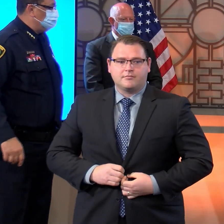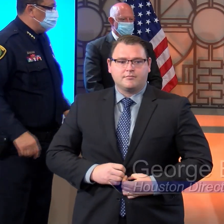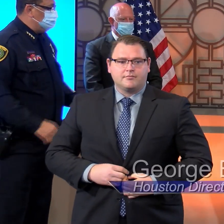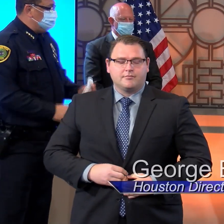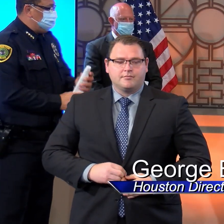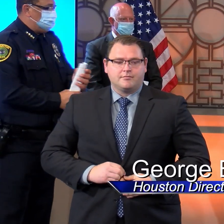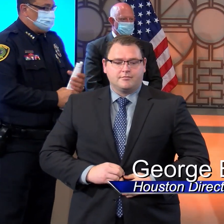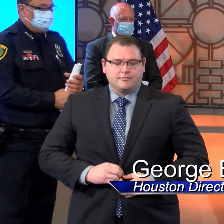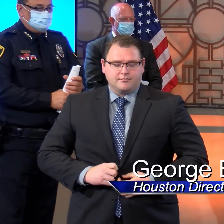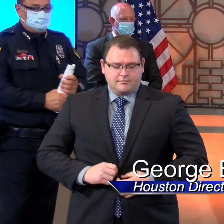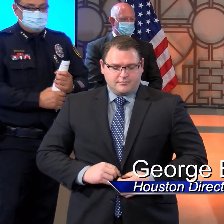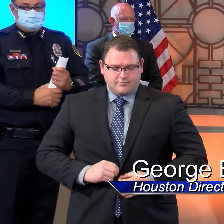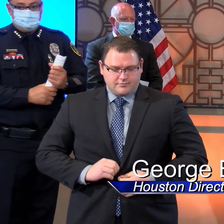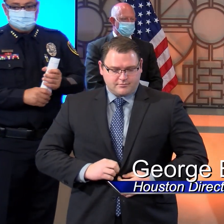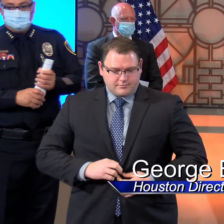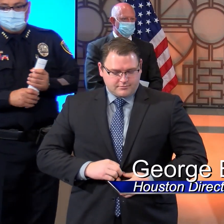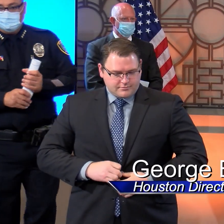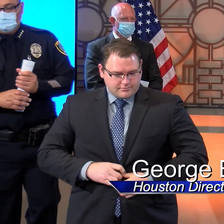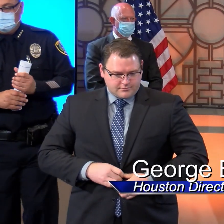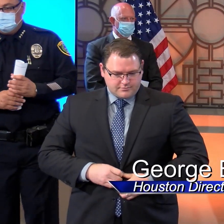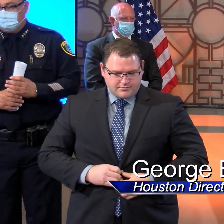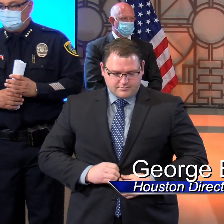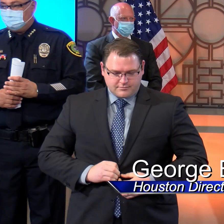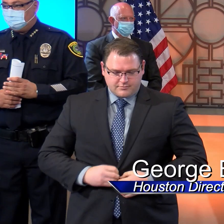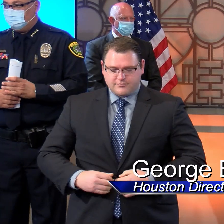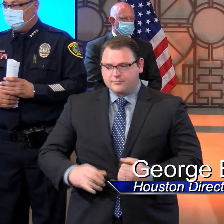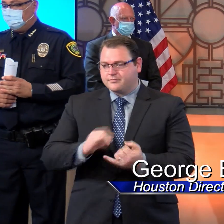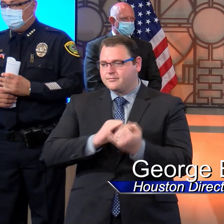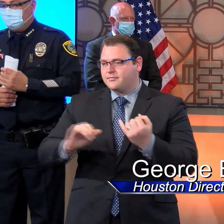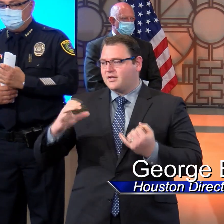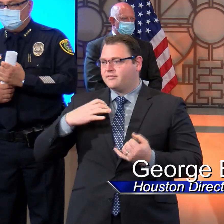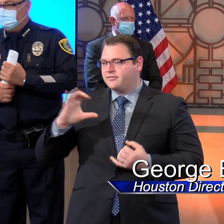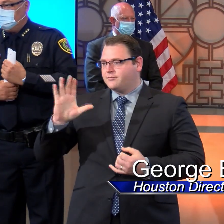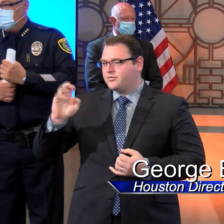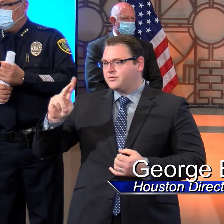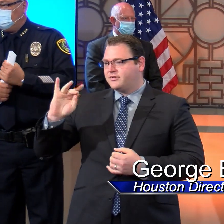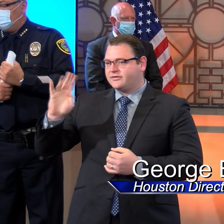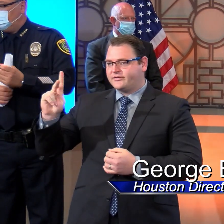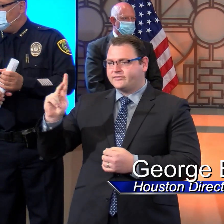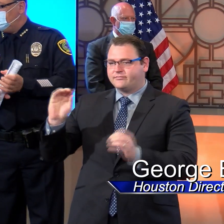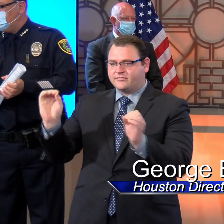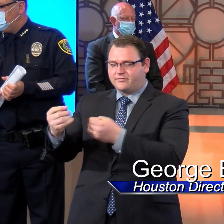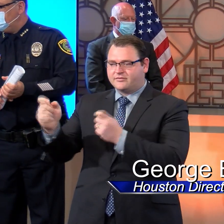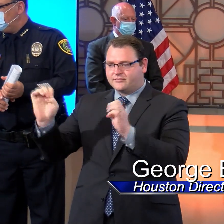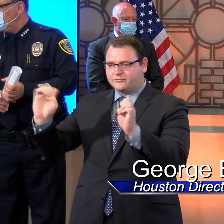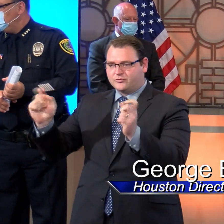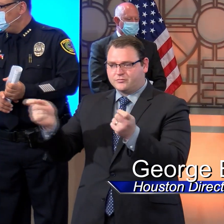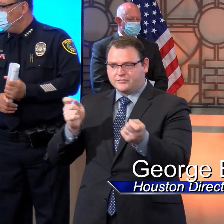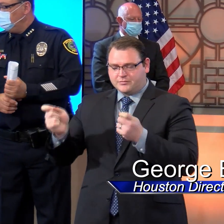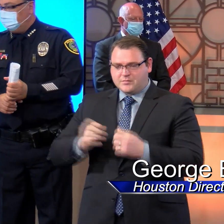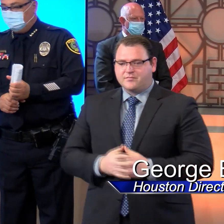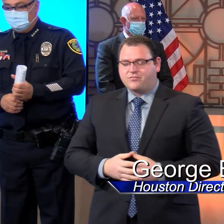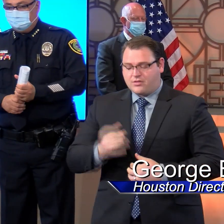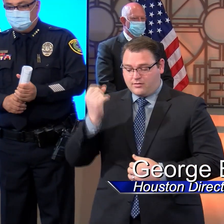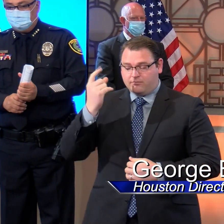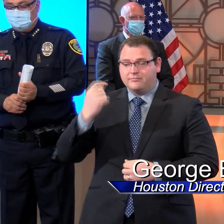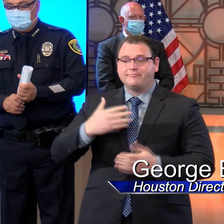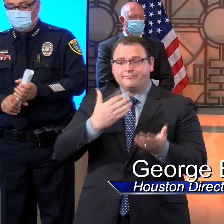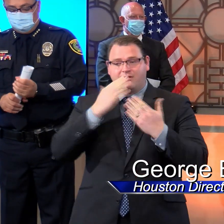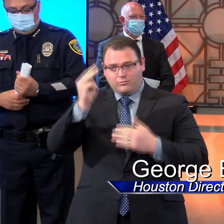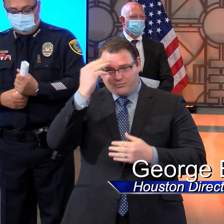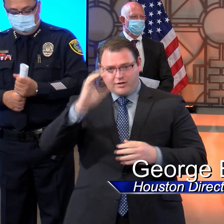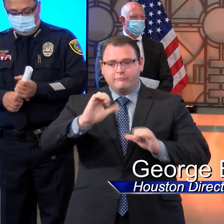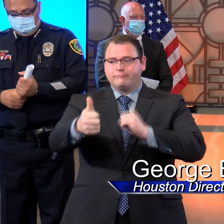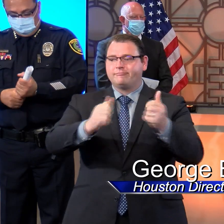Great. Thank you, Mayor, for your leadership during this crisis and for adding additional testing sites in the community where it's mostly